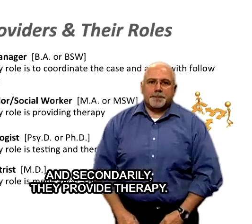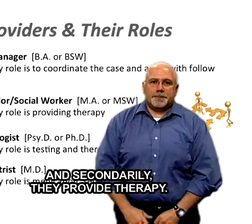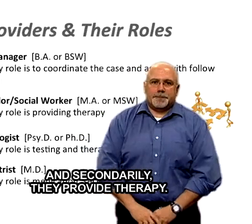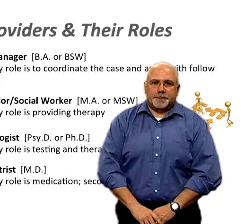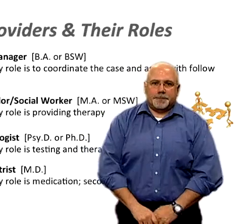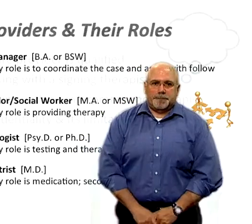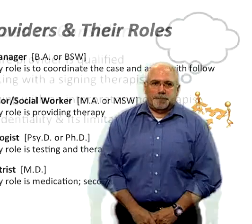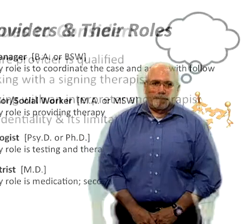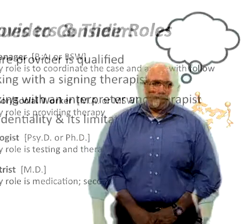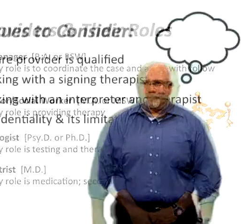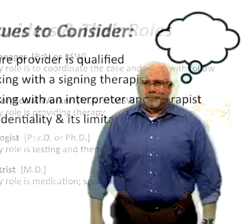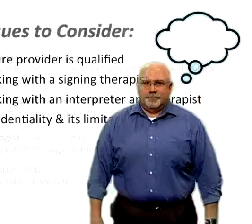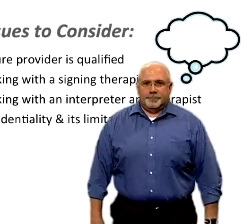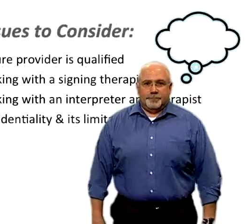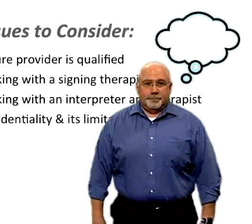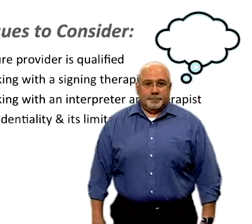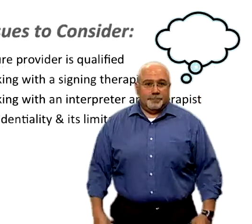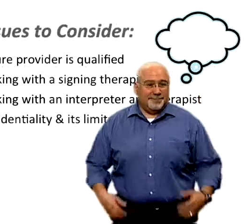therapy.